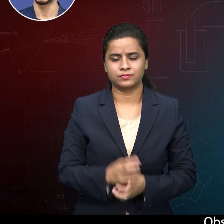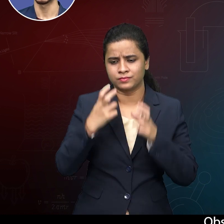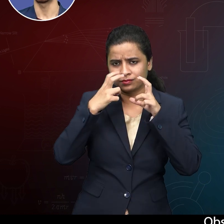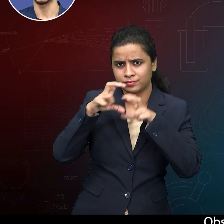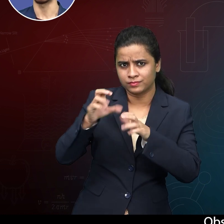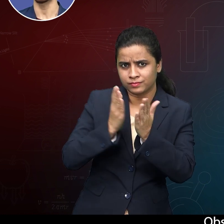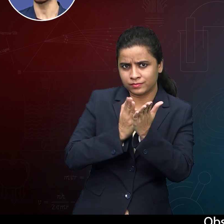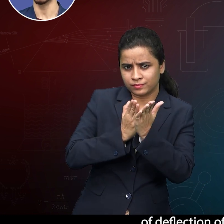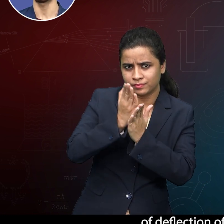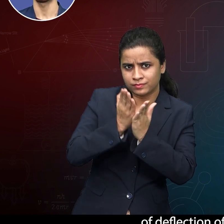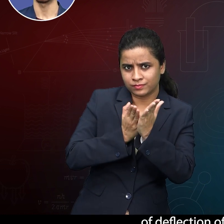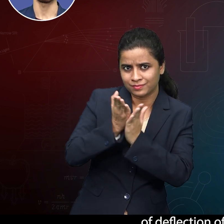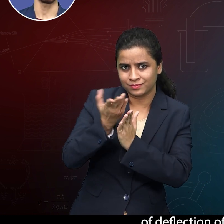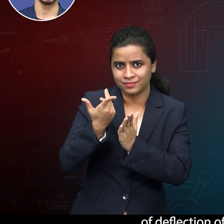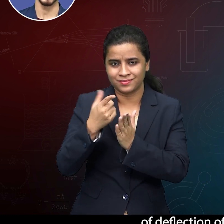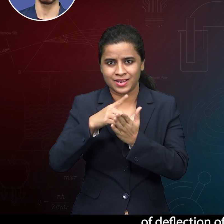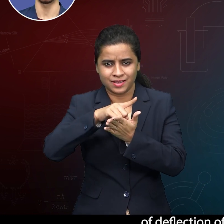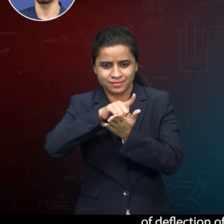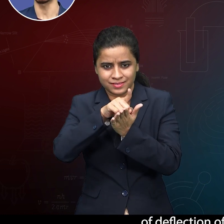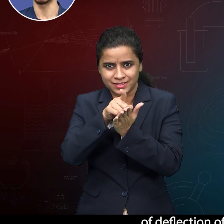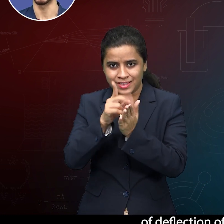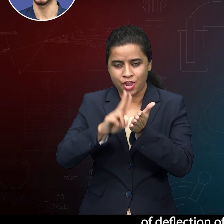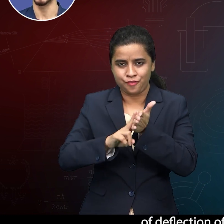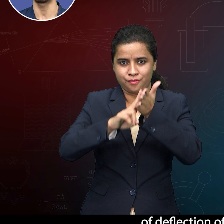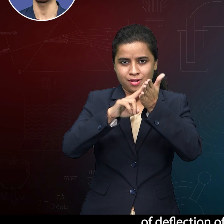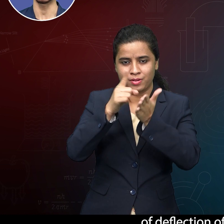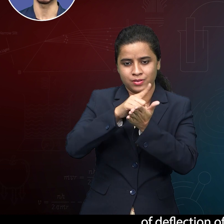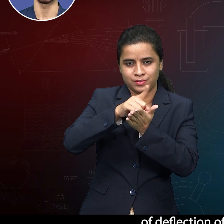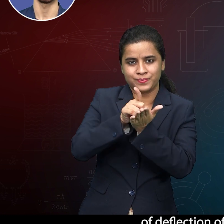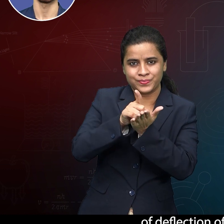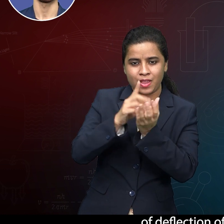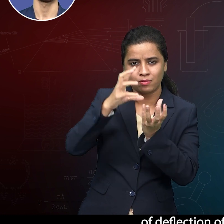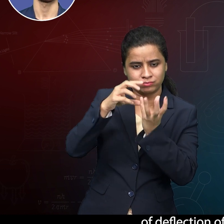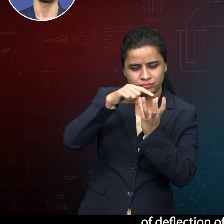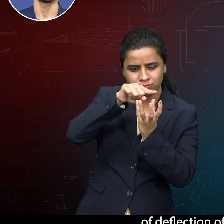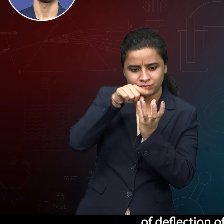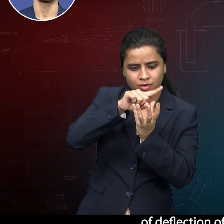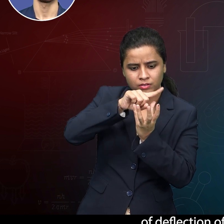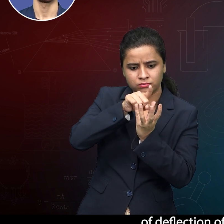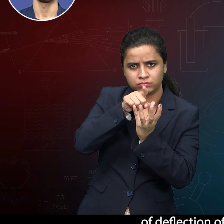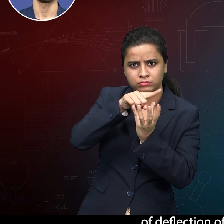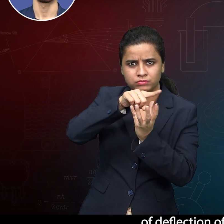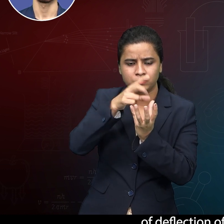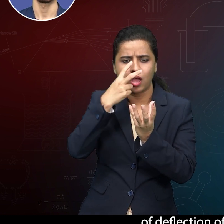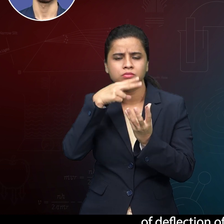Observe the direction of deflection of the north pole of the needle.